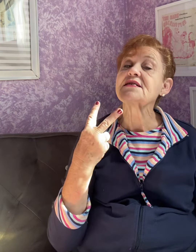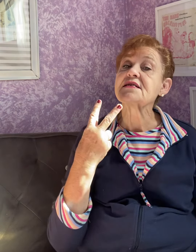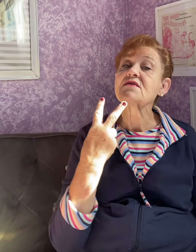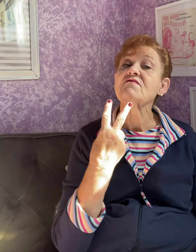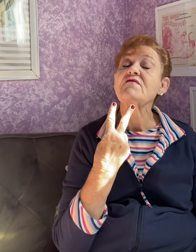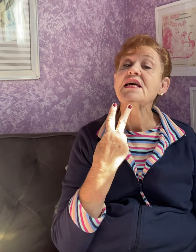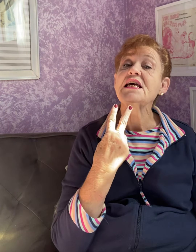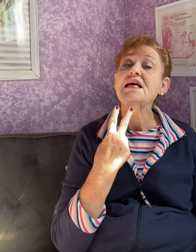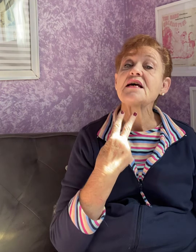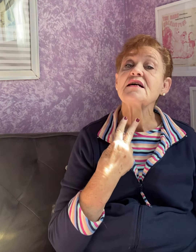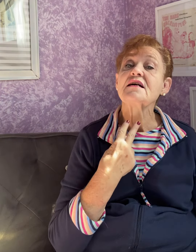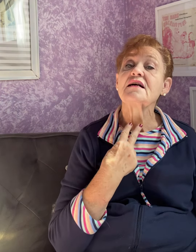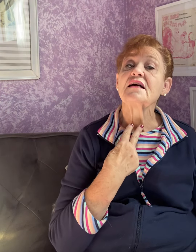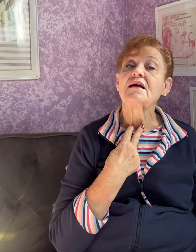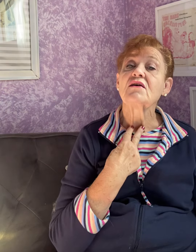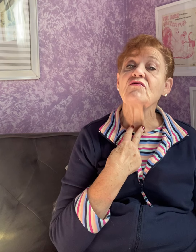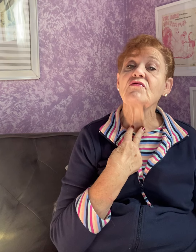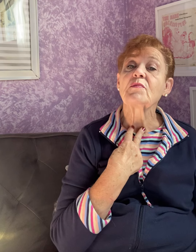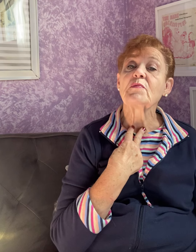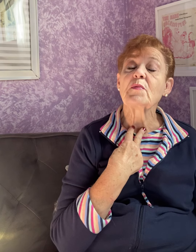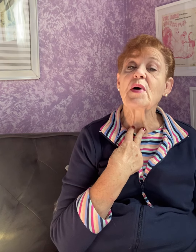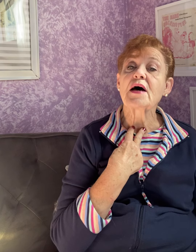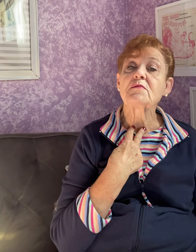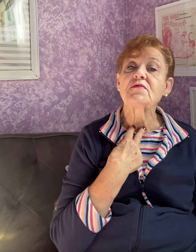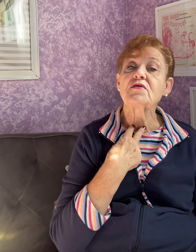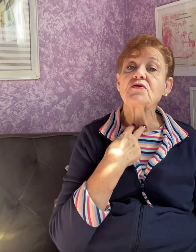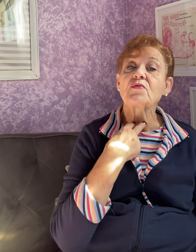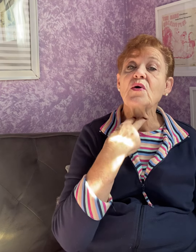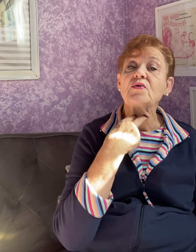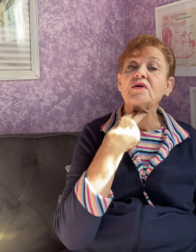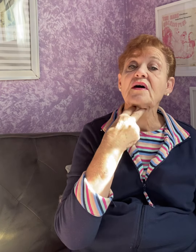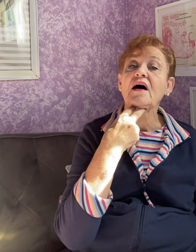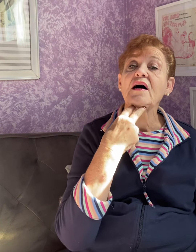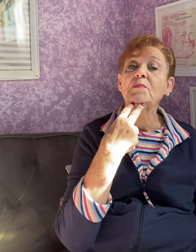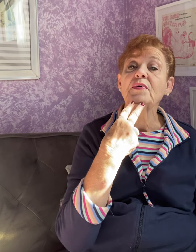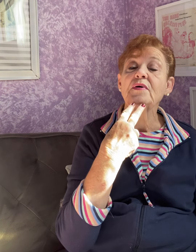Voices, V from the bottom of the throat up.